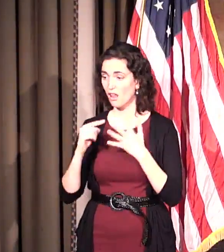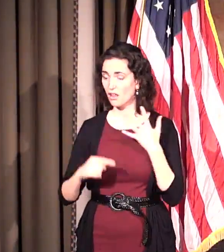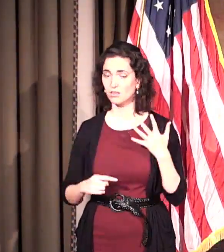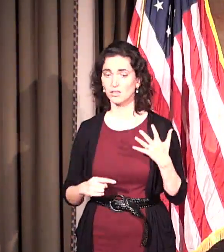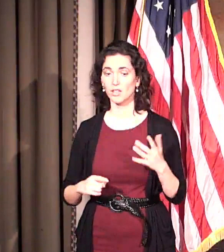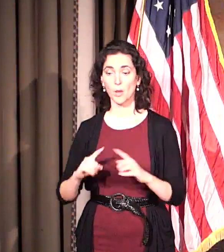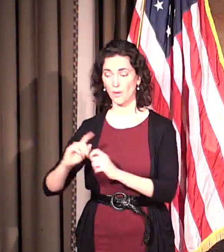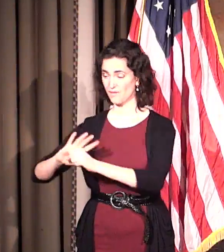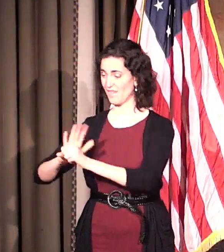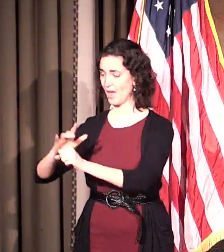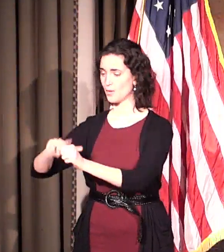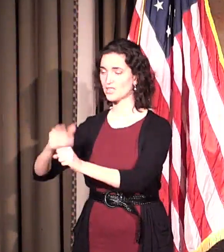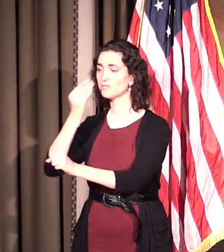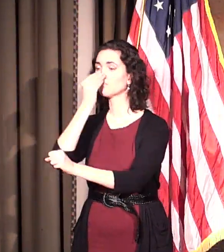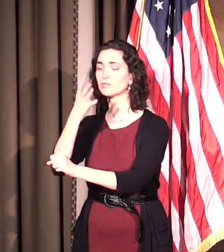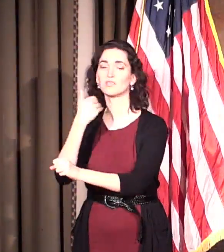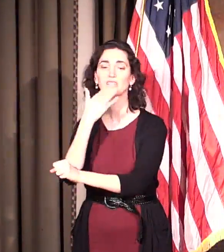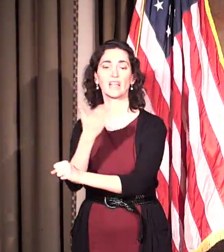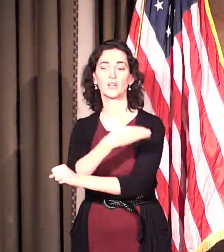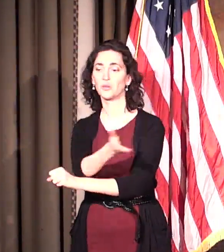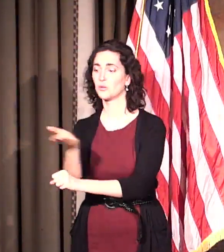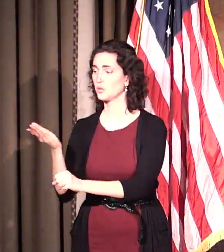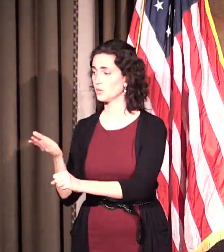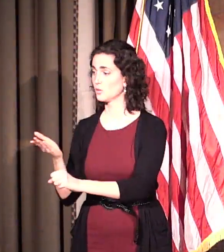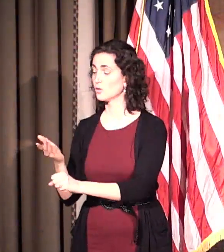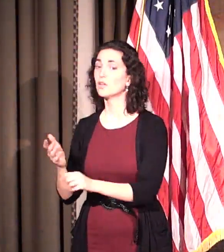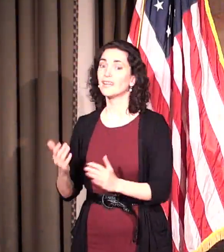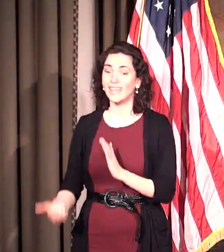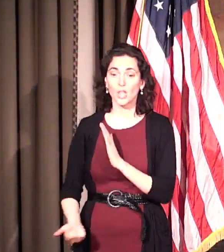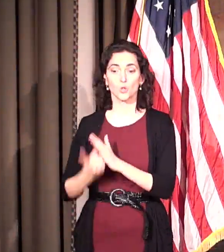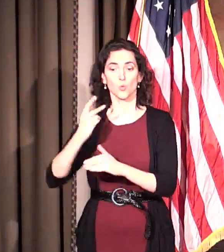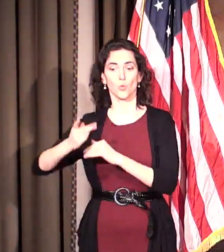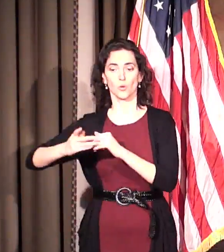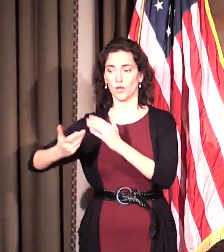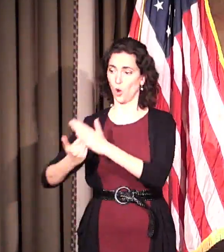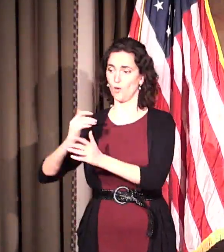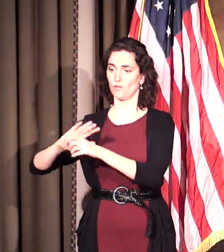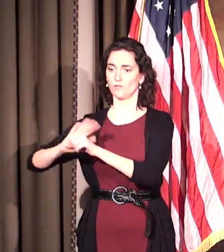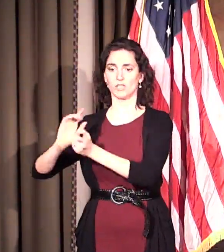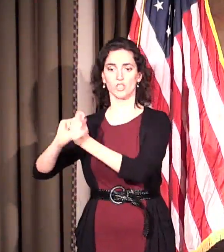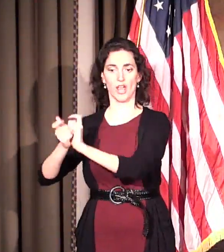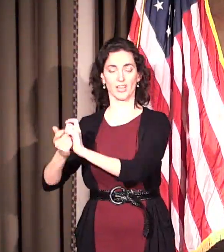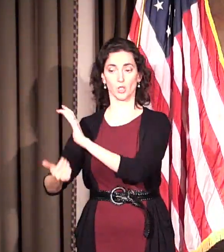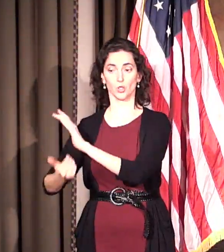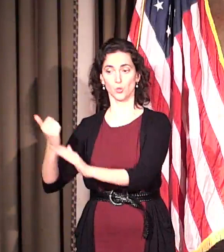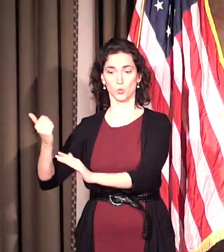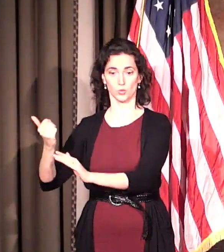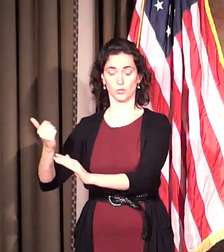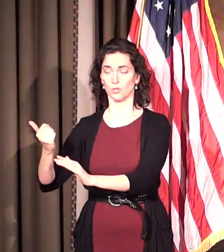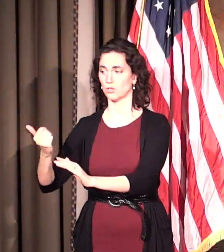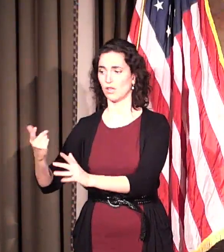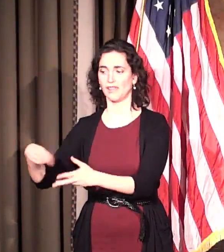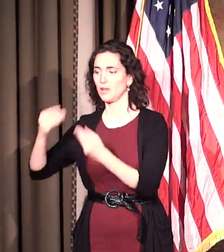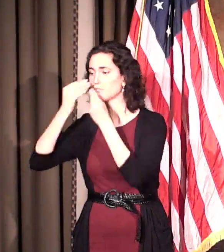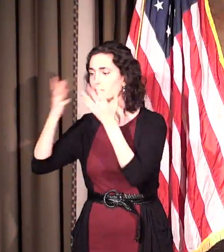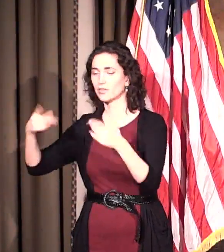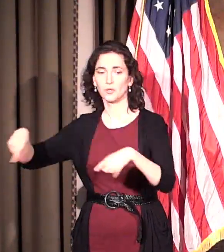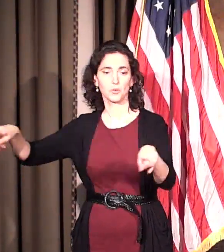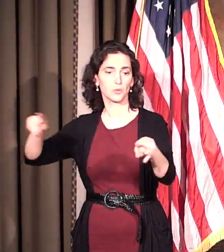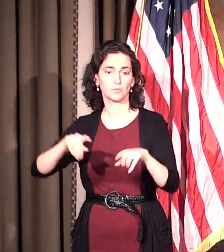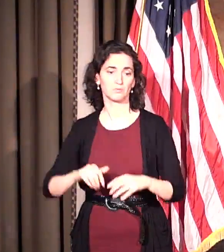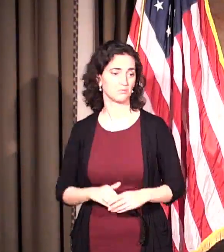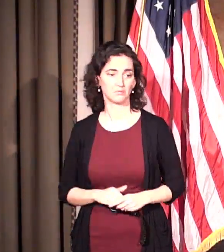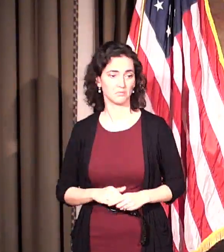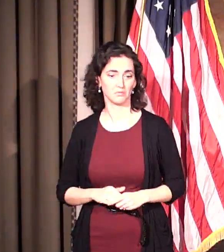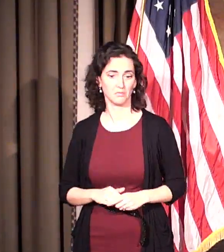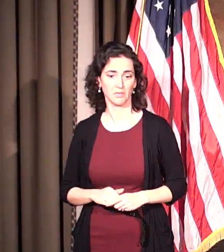doesn't care. Particularly these new variants don't care. And so we just all have to do better. And it would be a shame